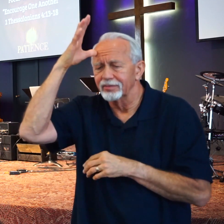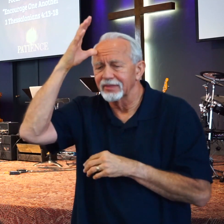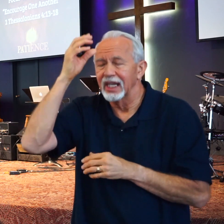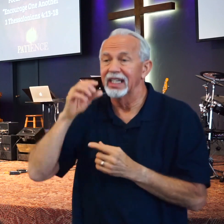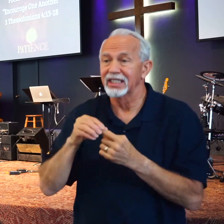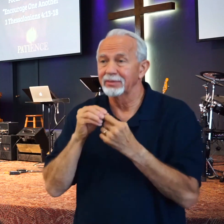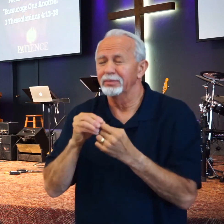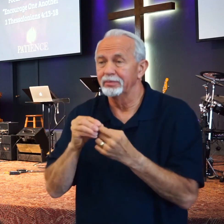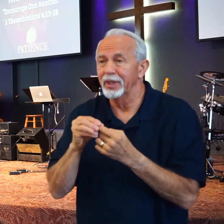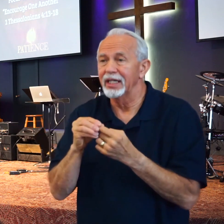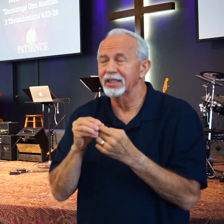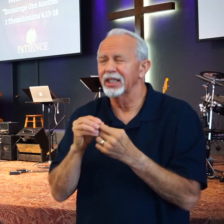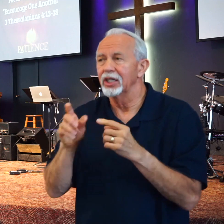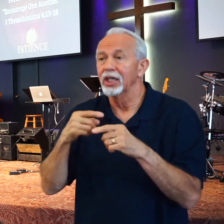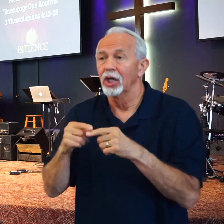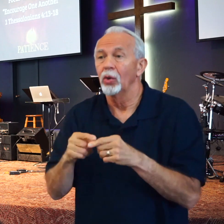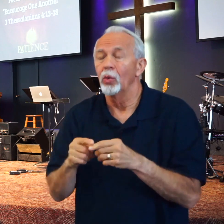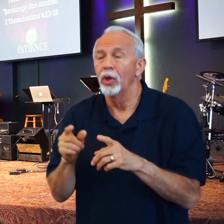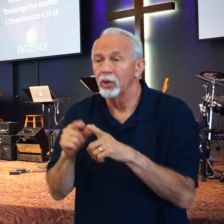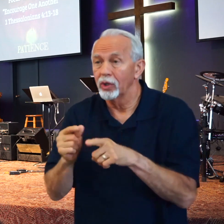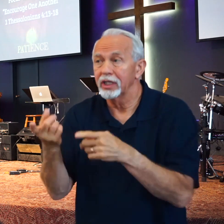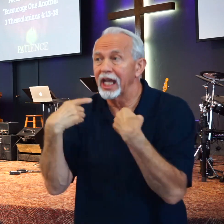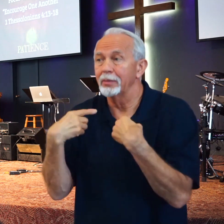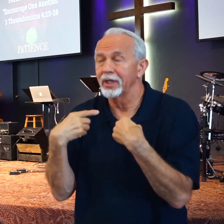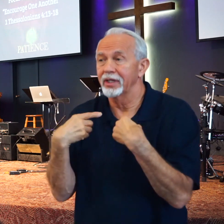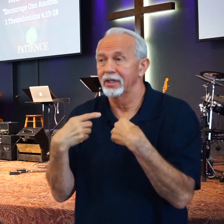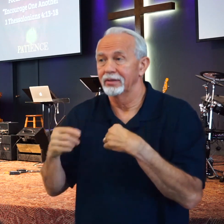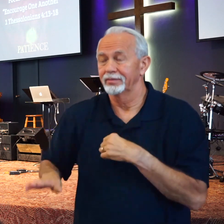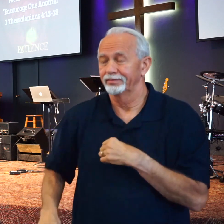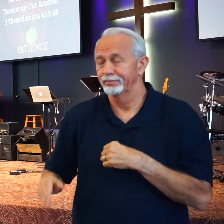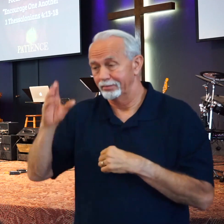especially when word came that the infant had died.